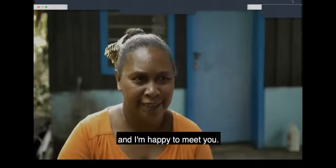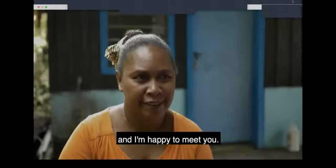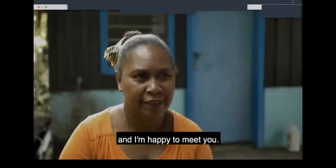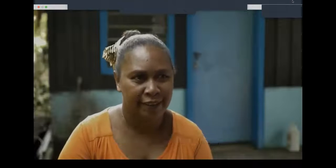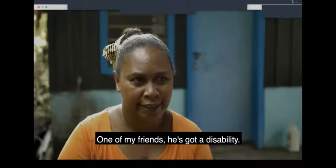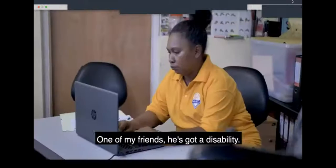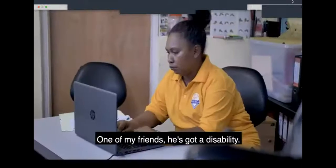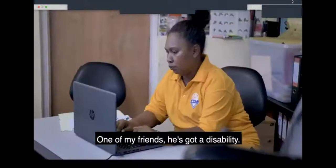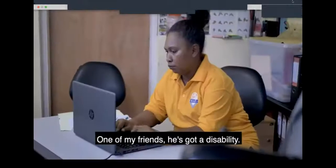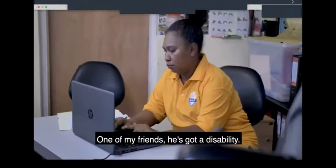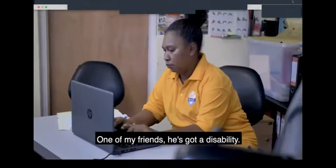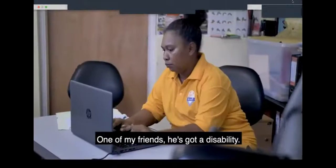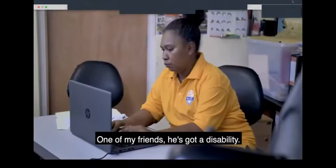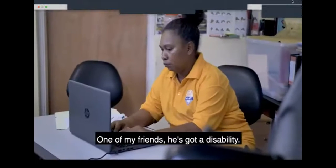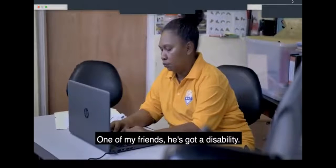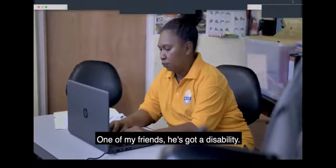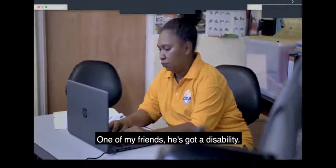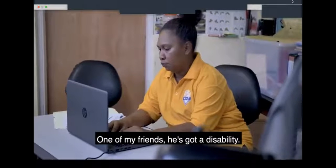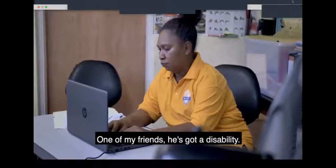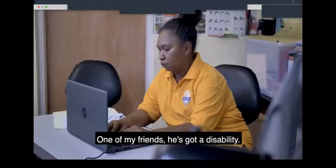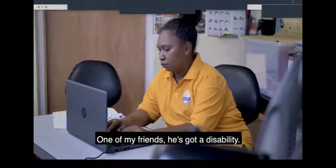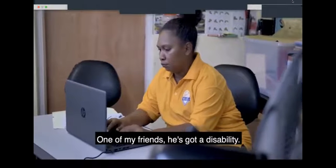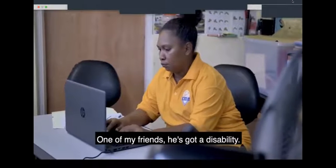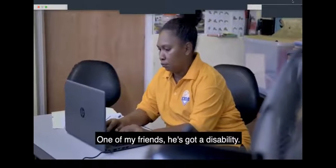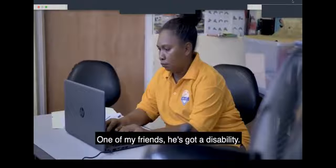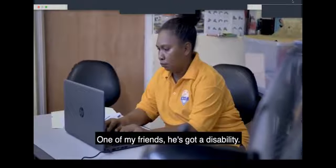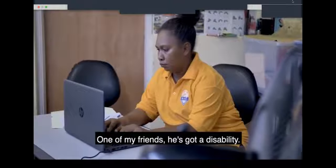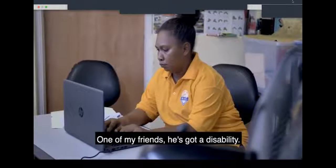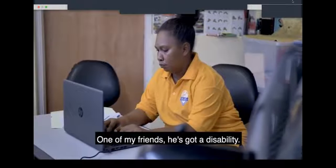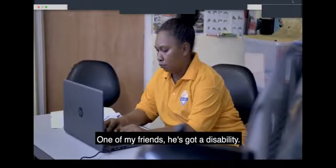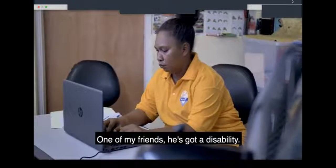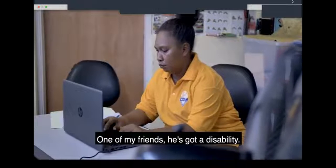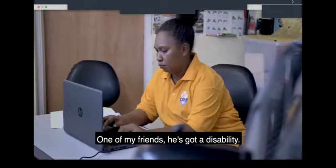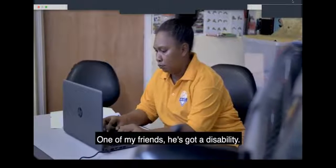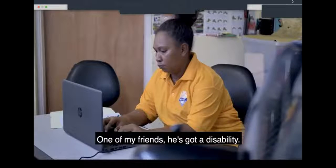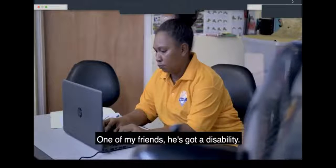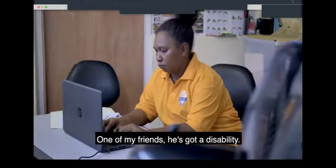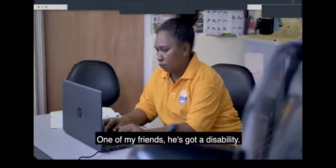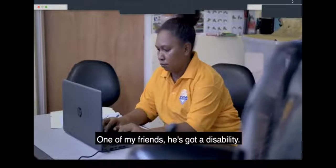meet you. One of my friends, he got a